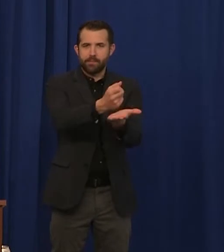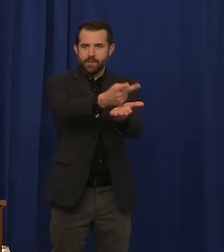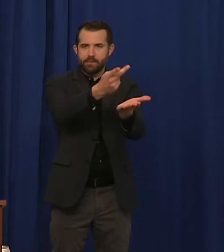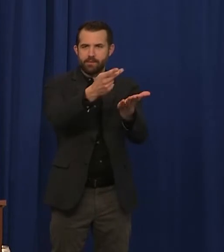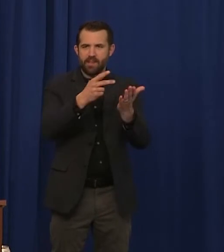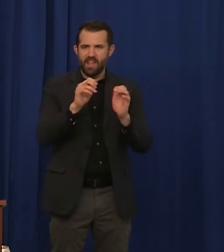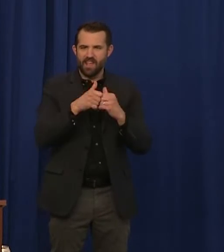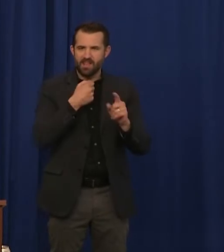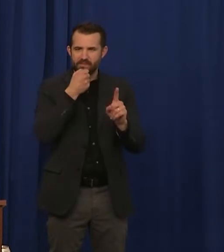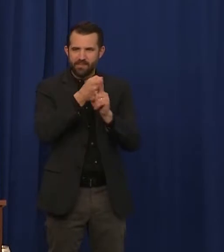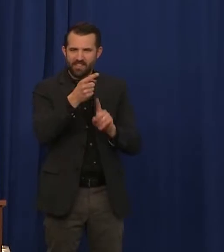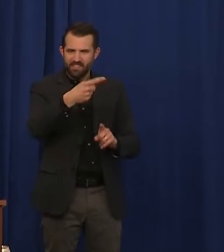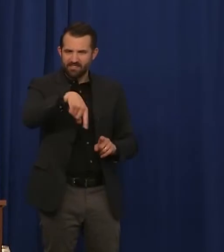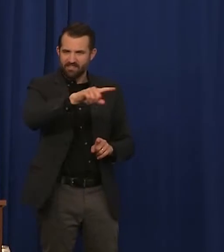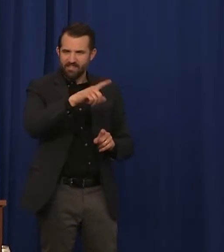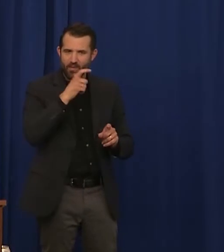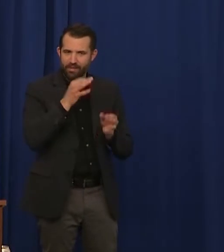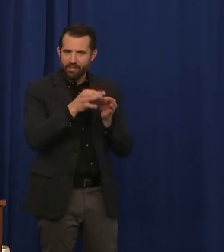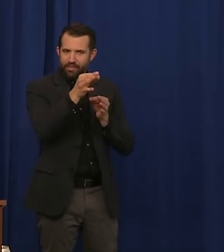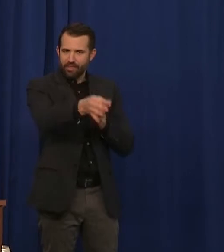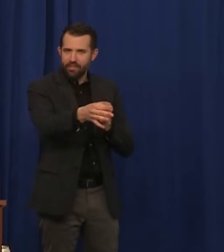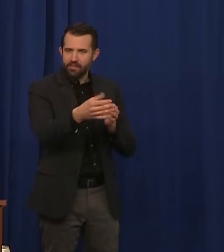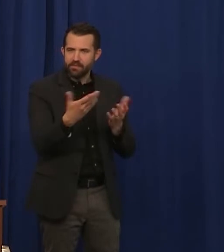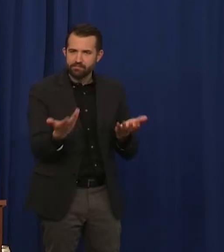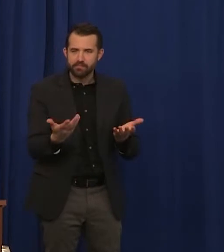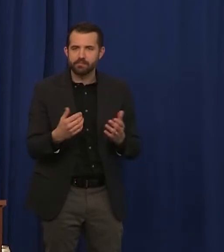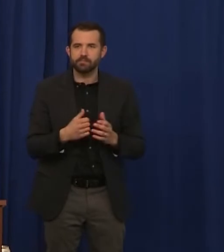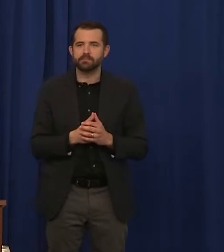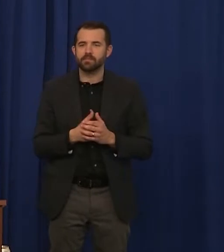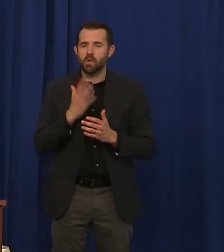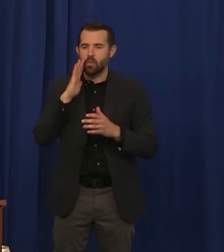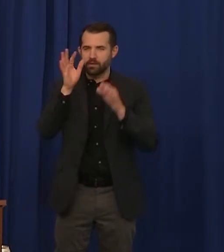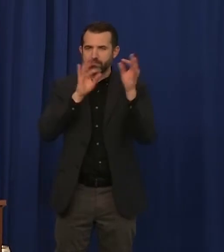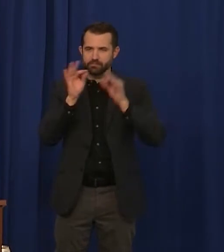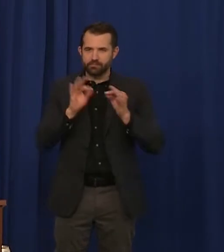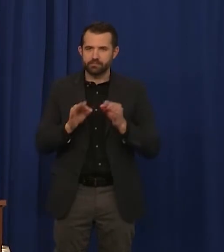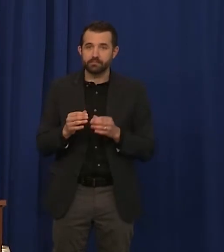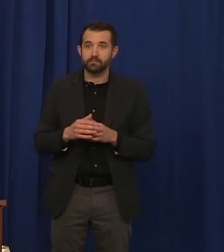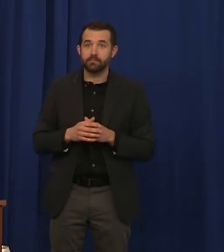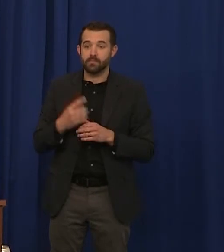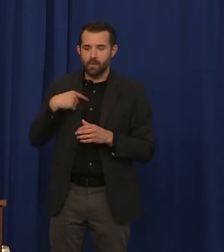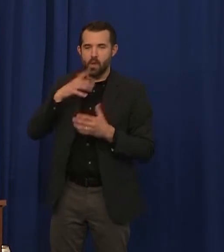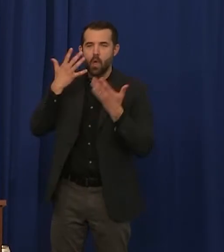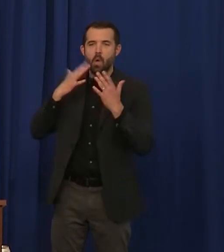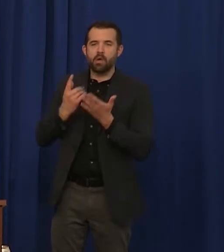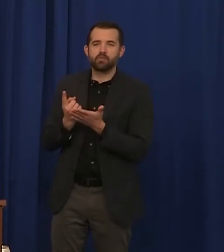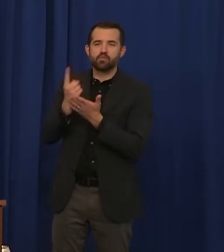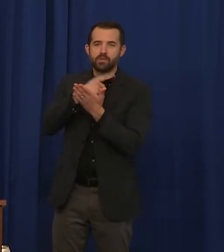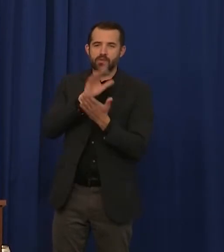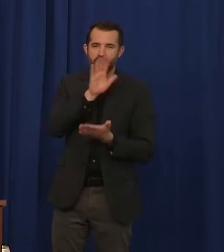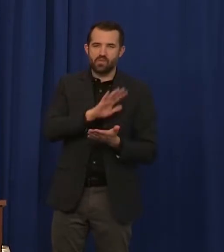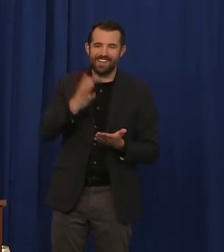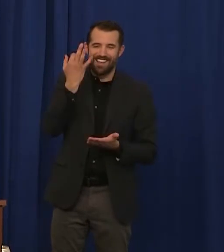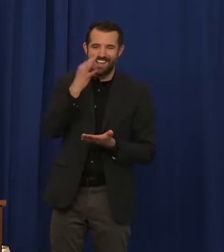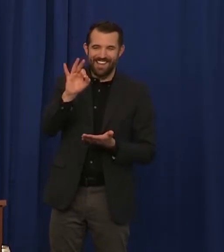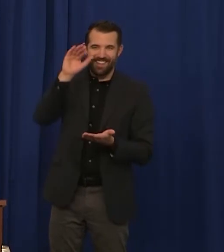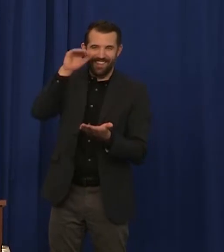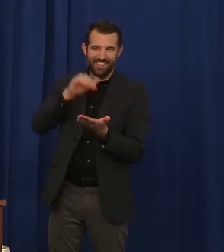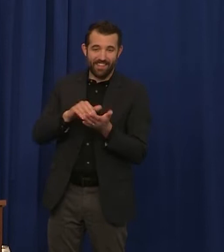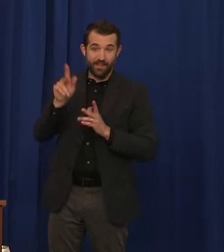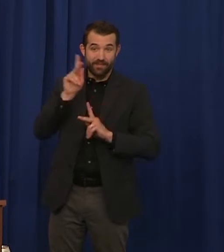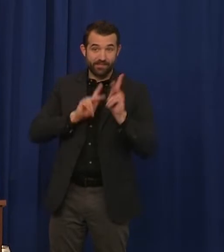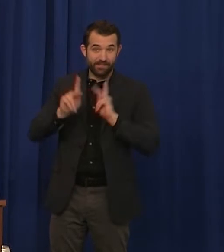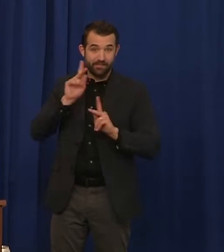at about 19,000 people who were would have normally been scheduled for